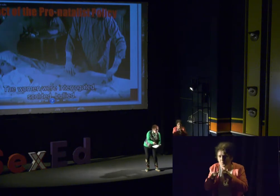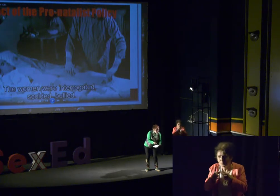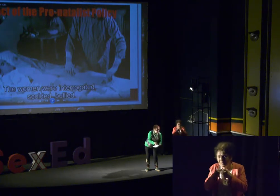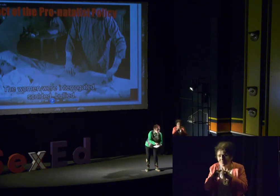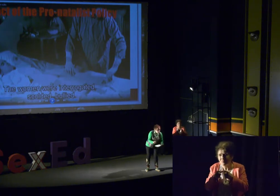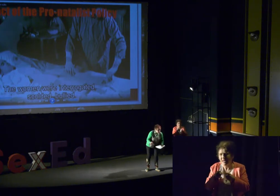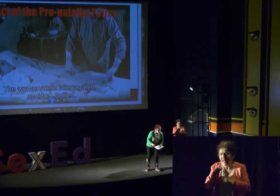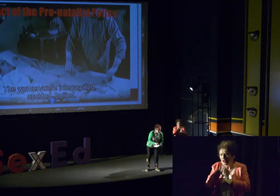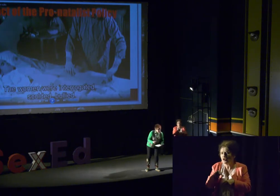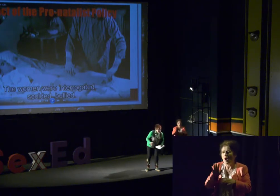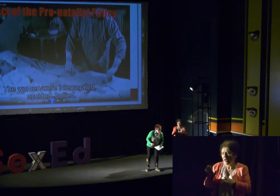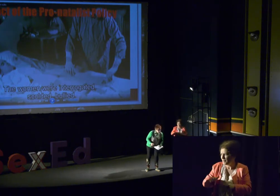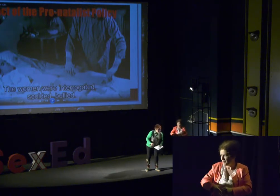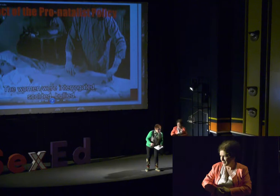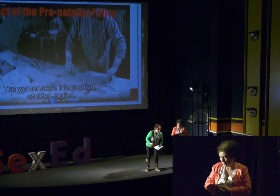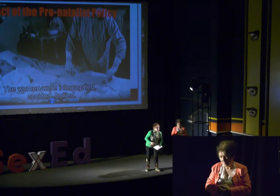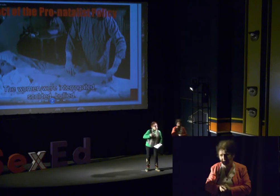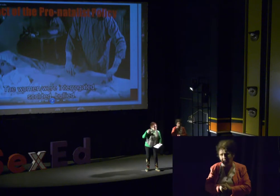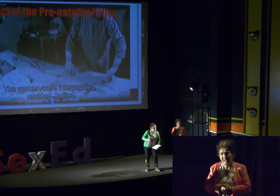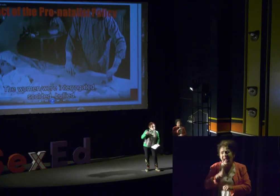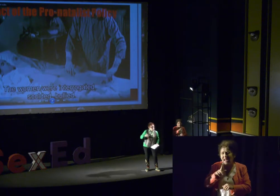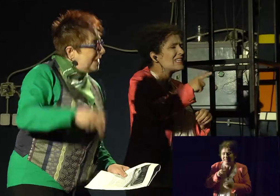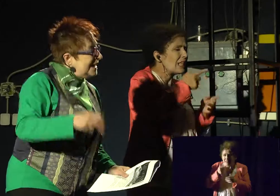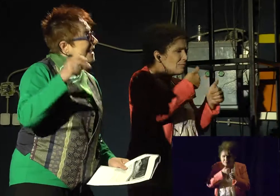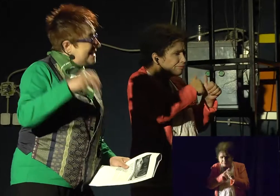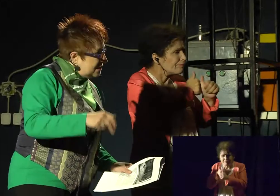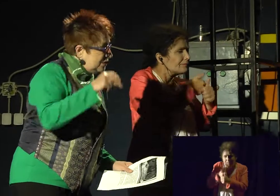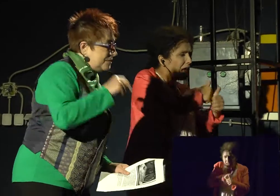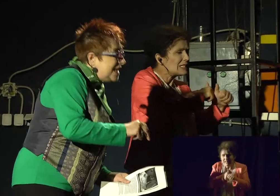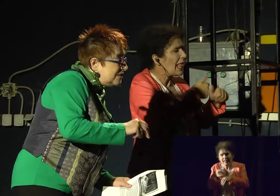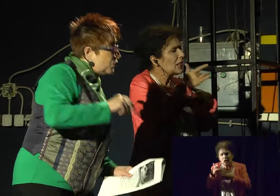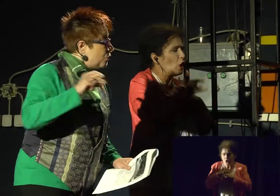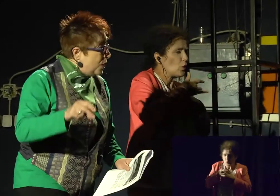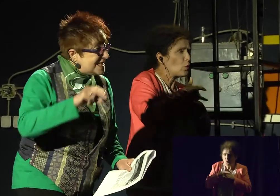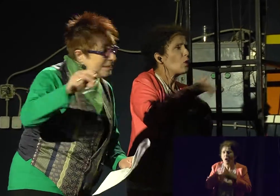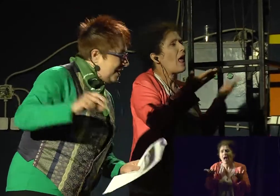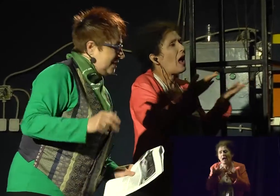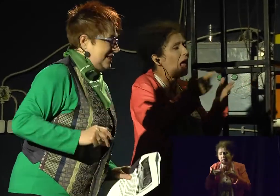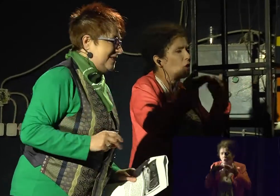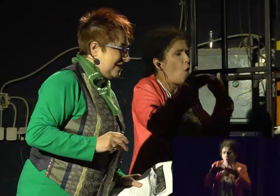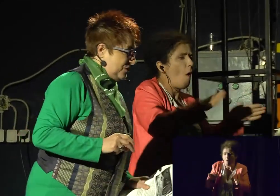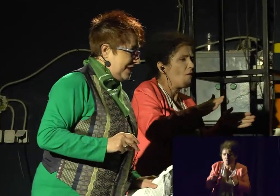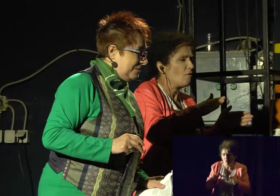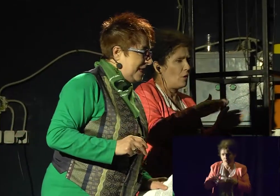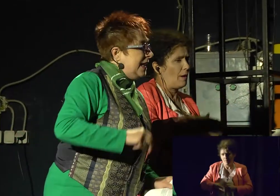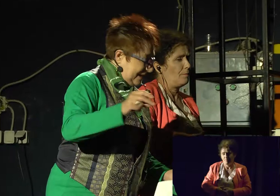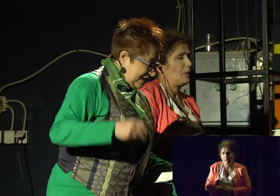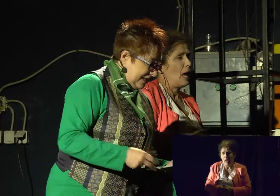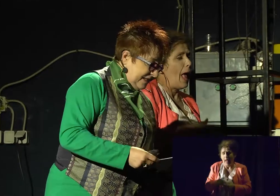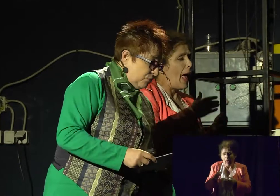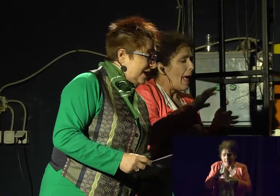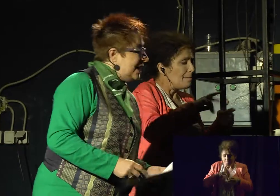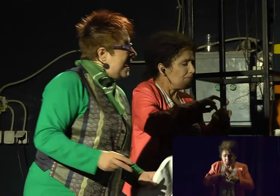see the doctor opening the abortion kit to say what they had done to themselves or what somebody else had done to them